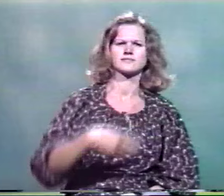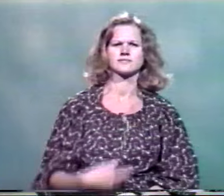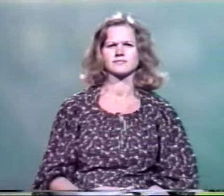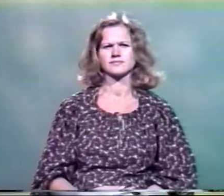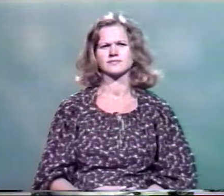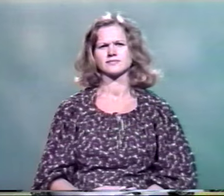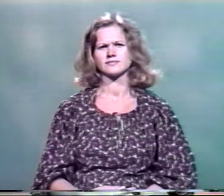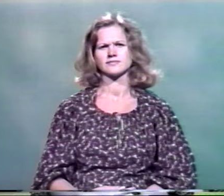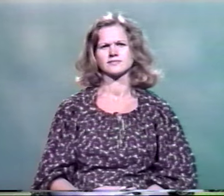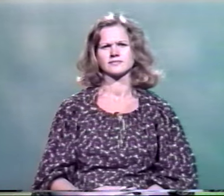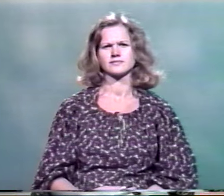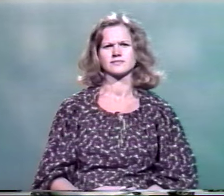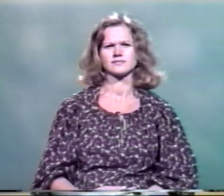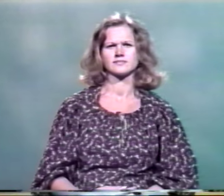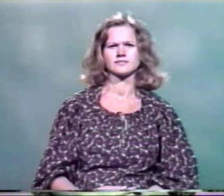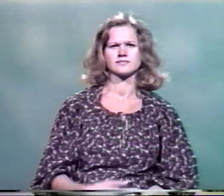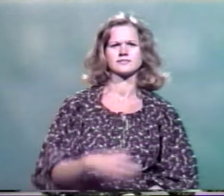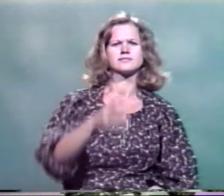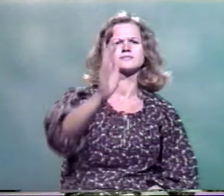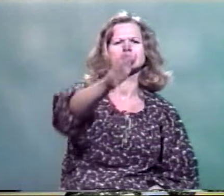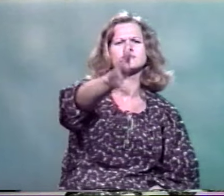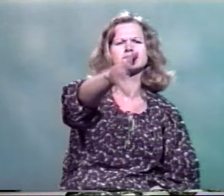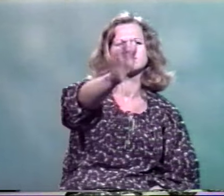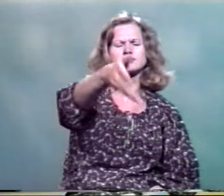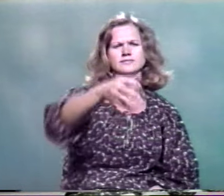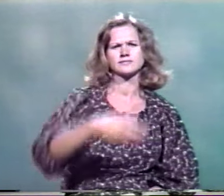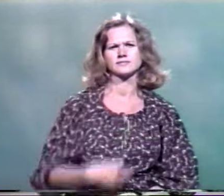To wave your hand to get someone's attention.